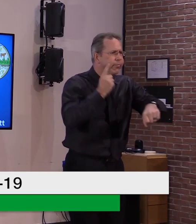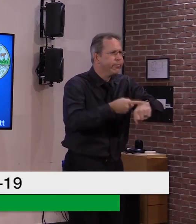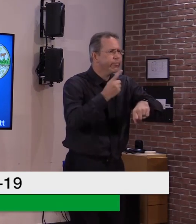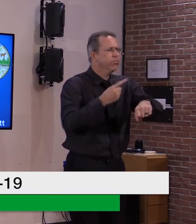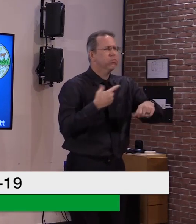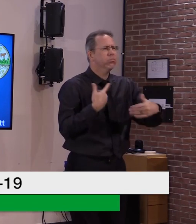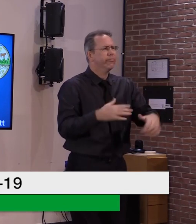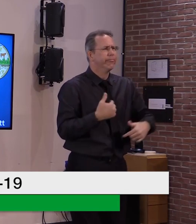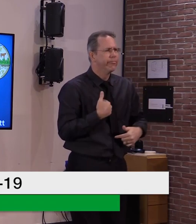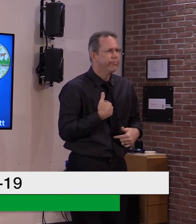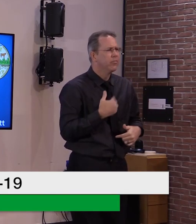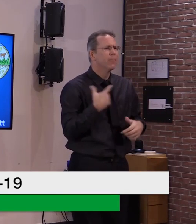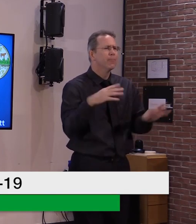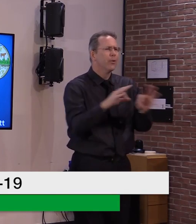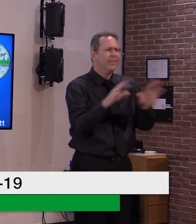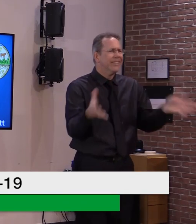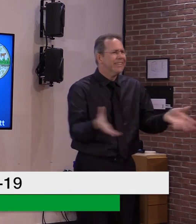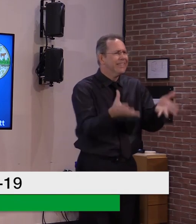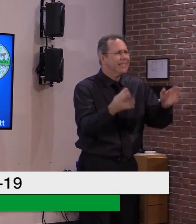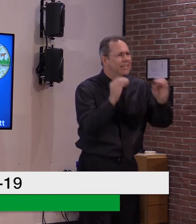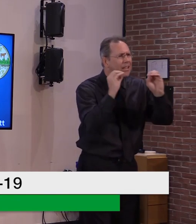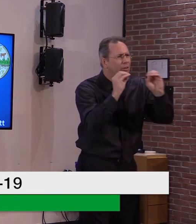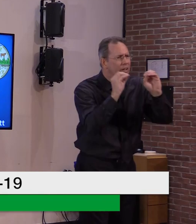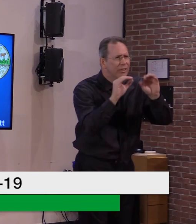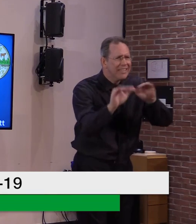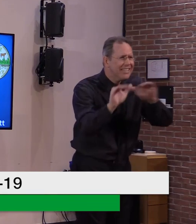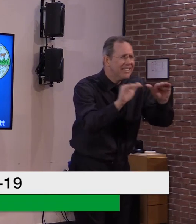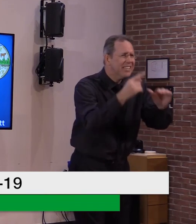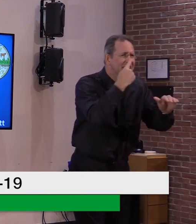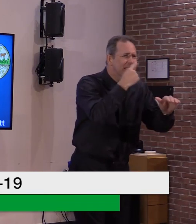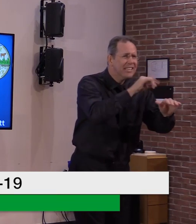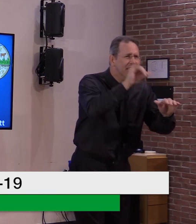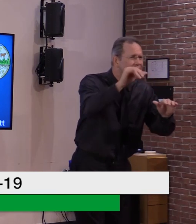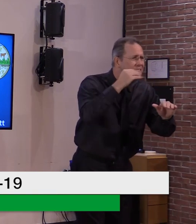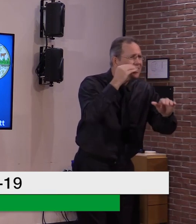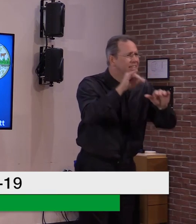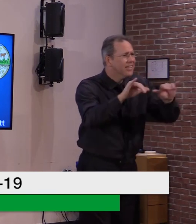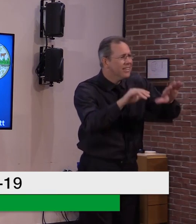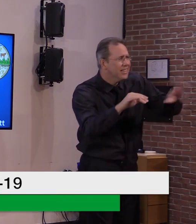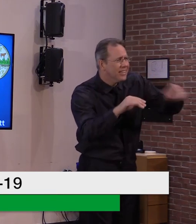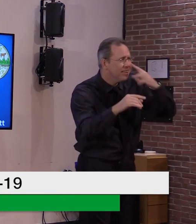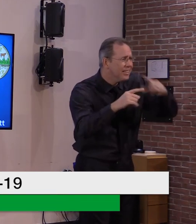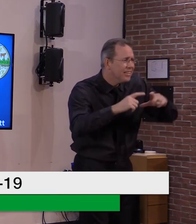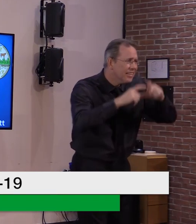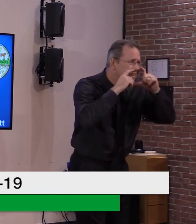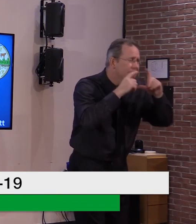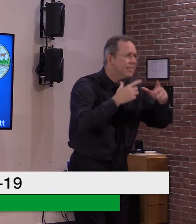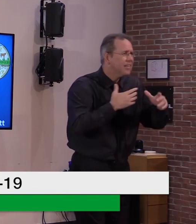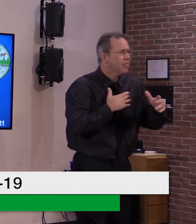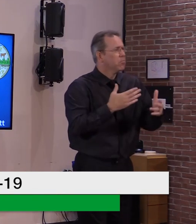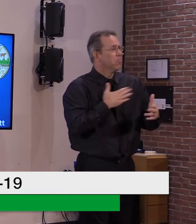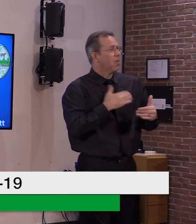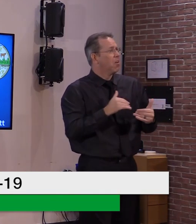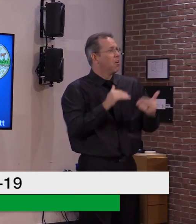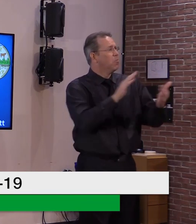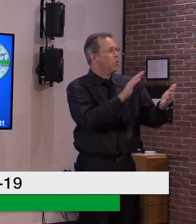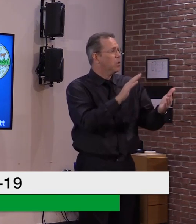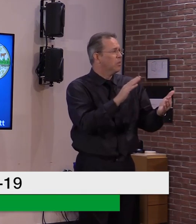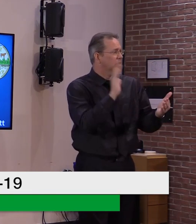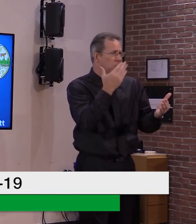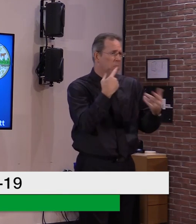time because i think what we're doing is working i think people are adhering the vast majority of vermonters are doing the right